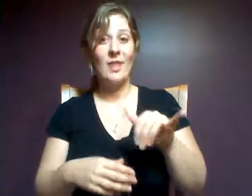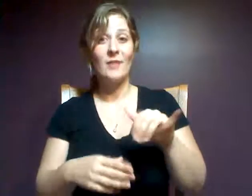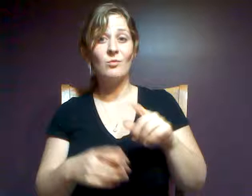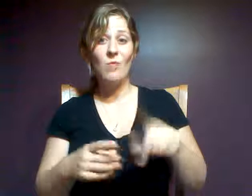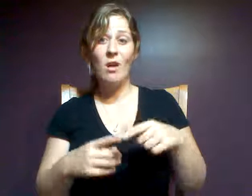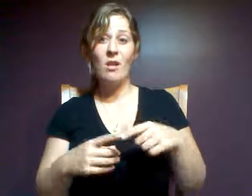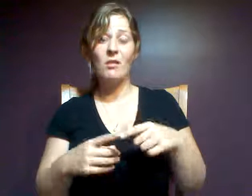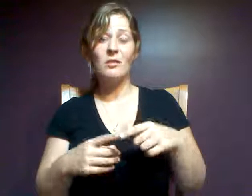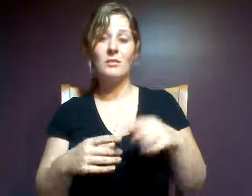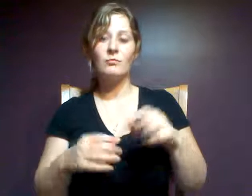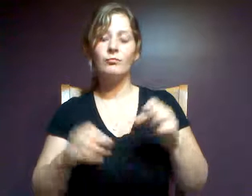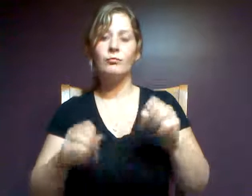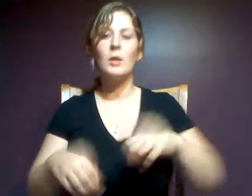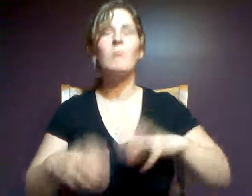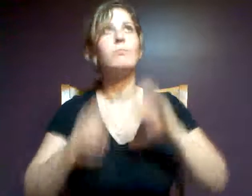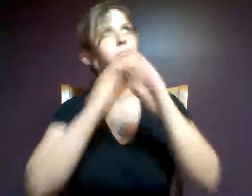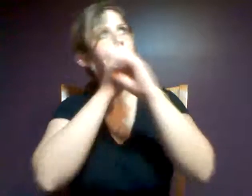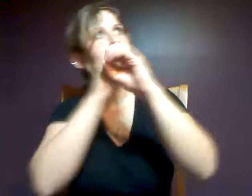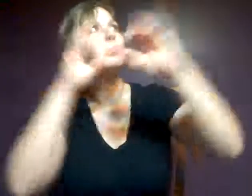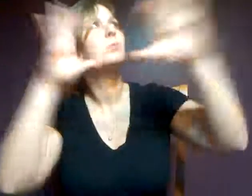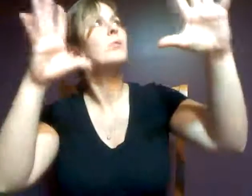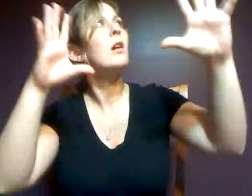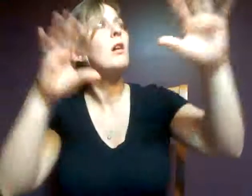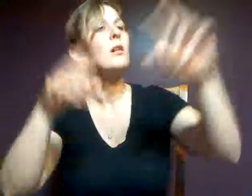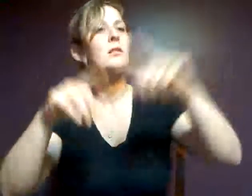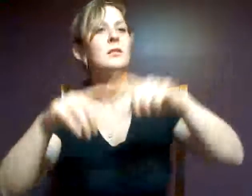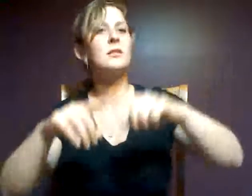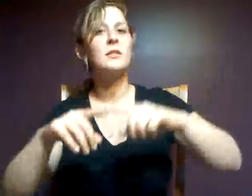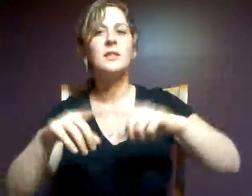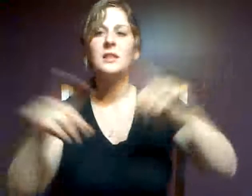world where our kids are free to become the best version of themselves,